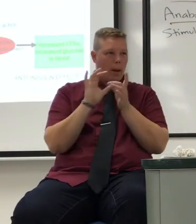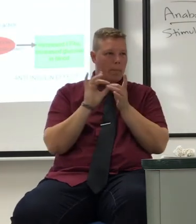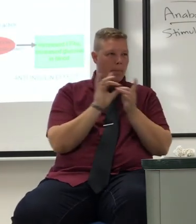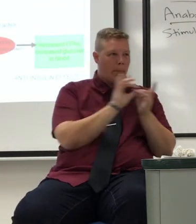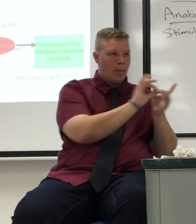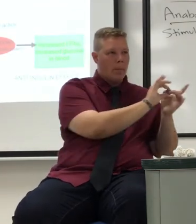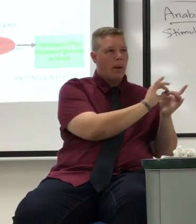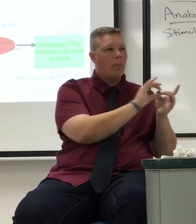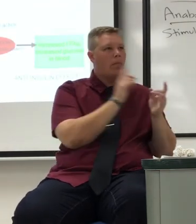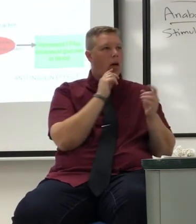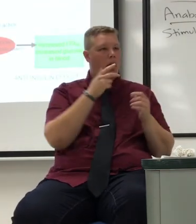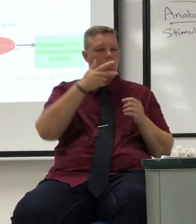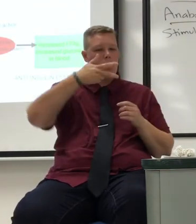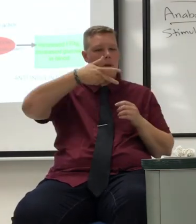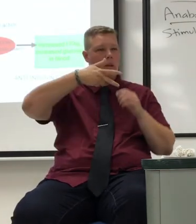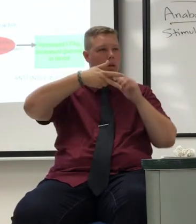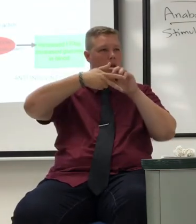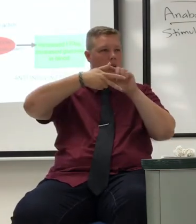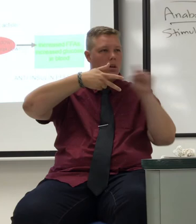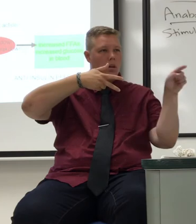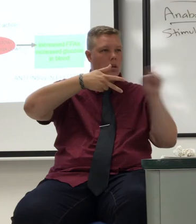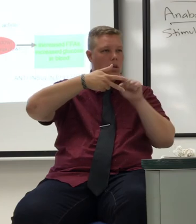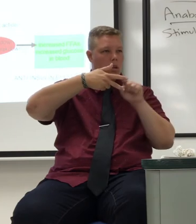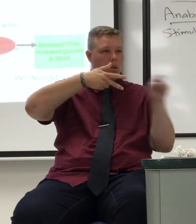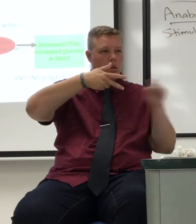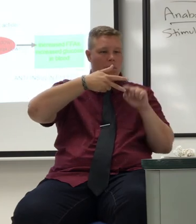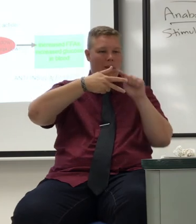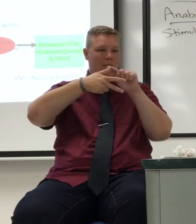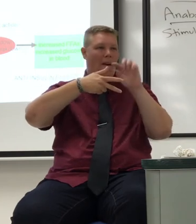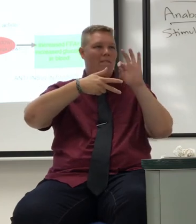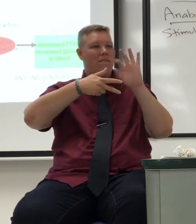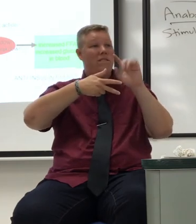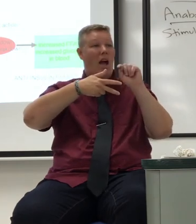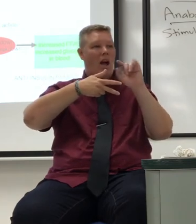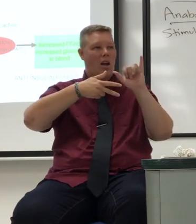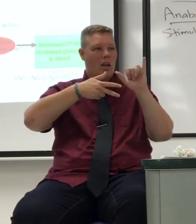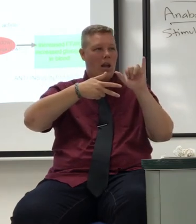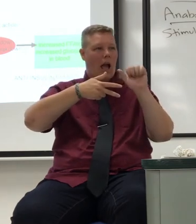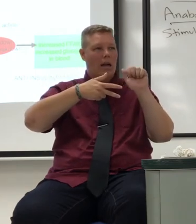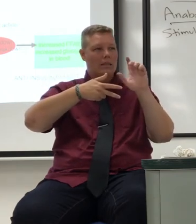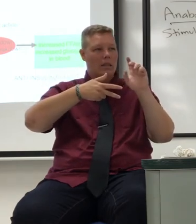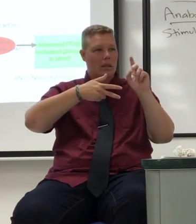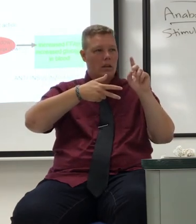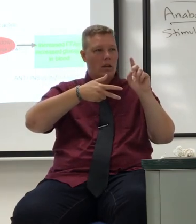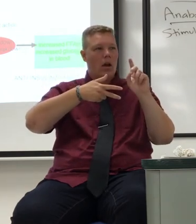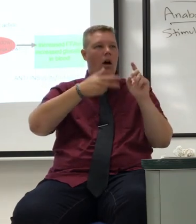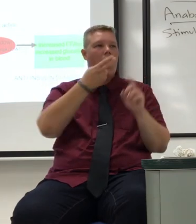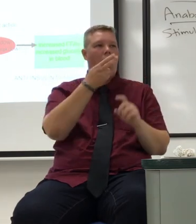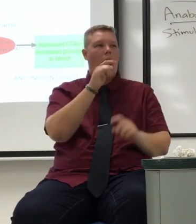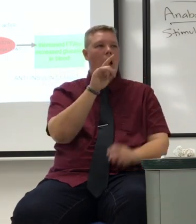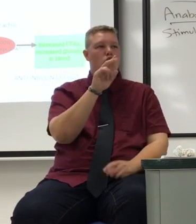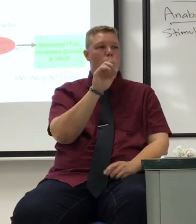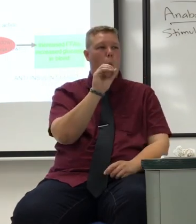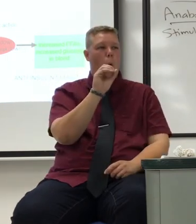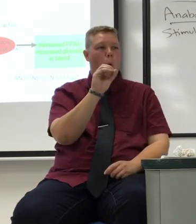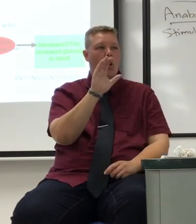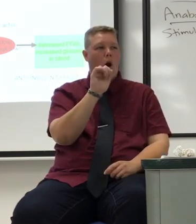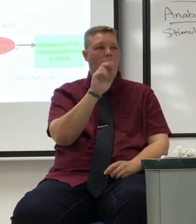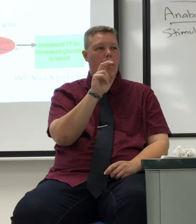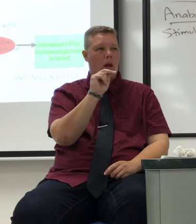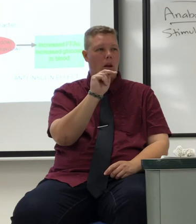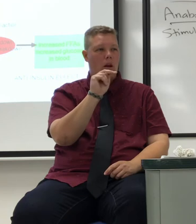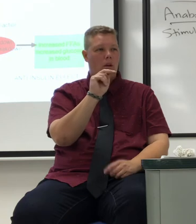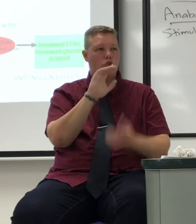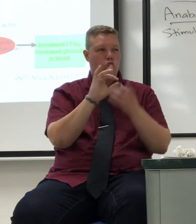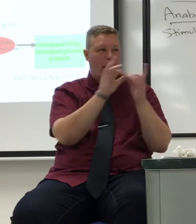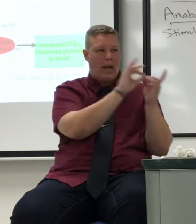each of the three legs of the E, is a fatty acid, a hydrocarbon chain. And that's really the molecule that can